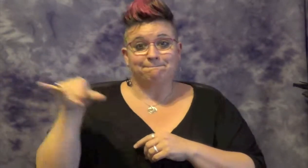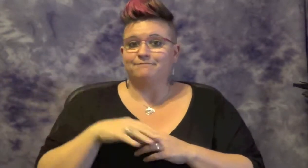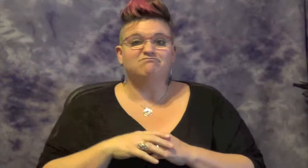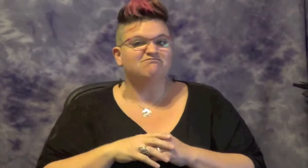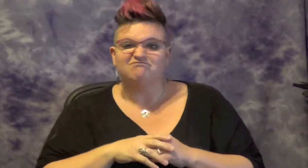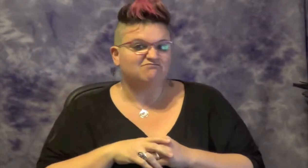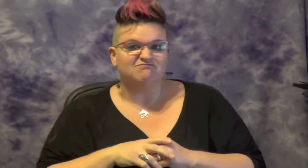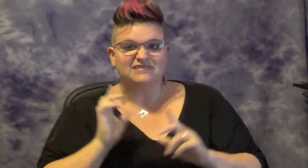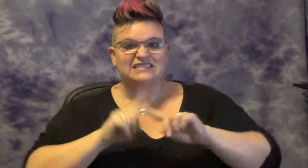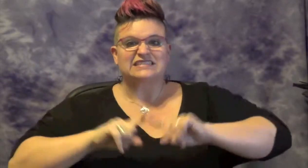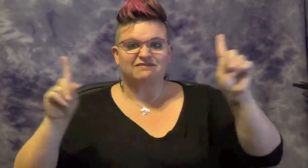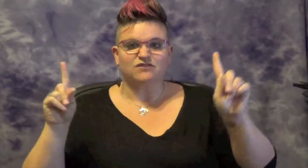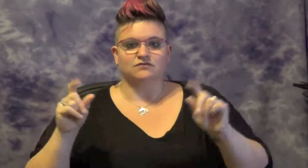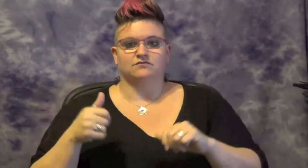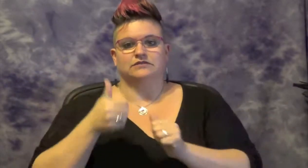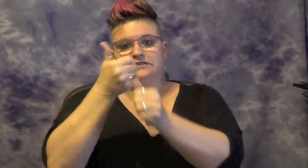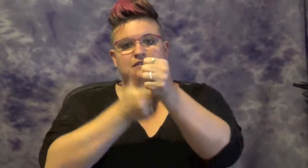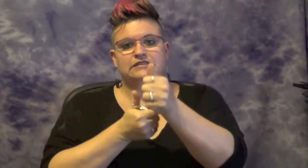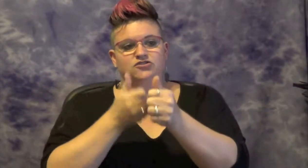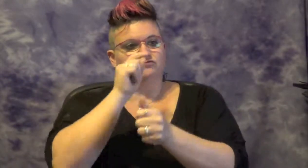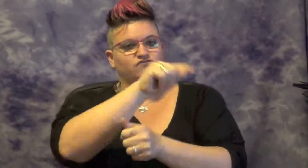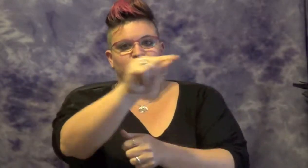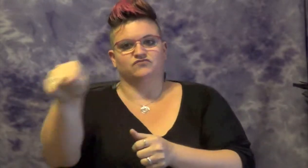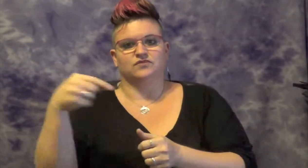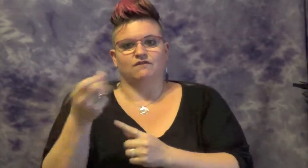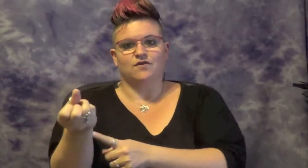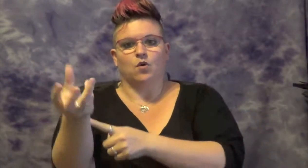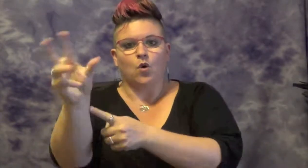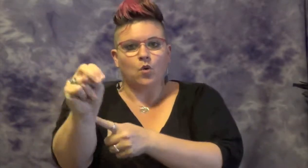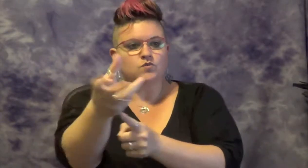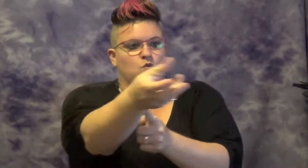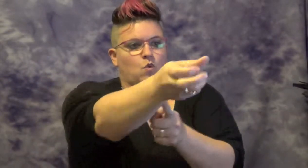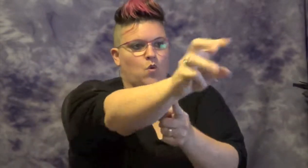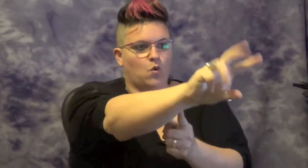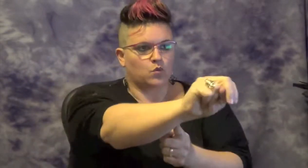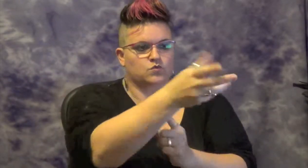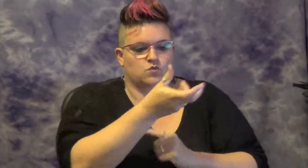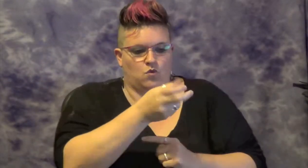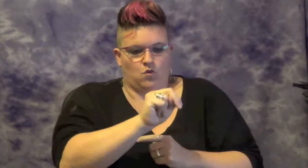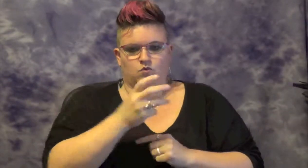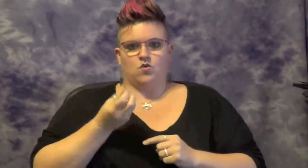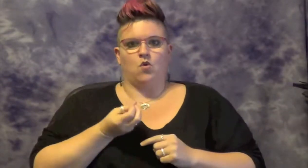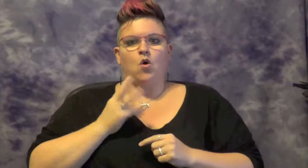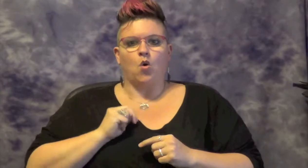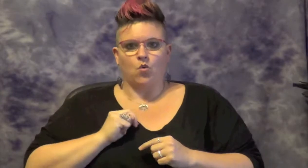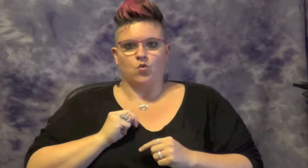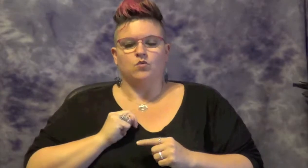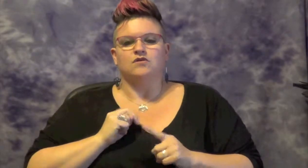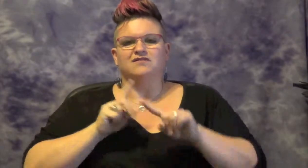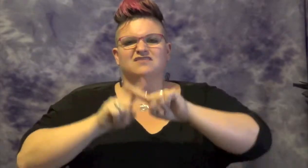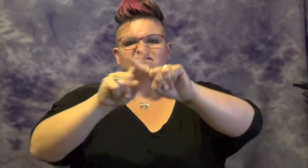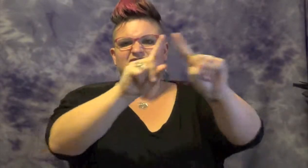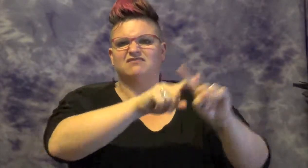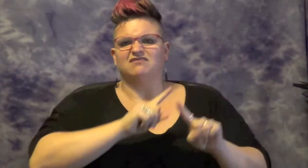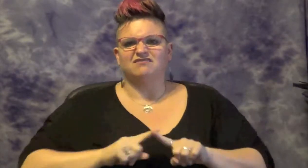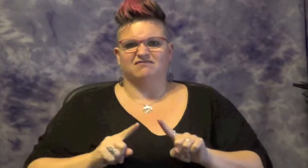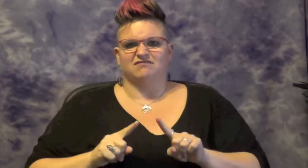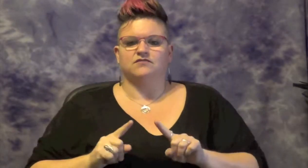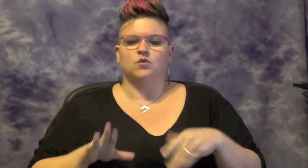and my brother's experience in the same household is going to be different because each person has their own schema, their